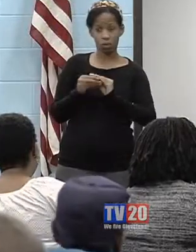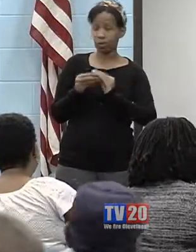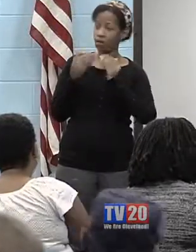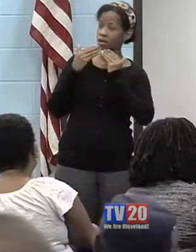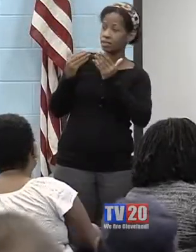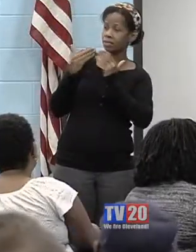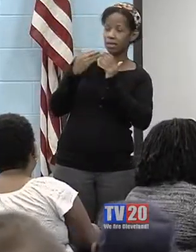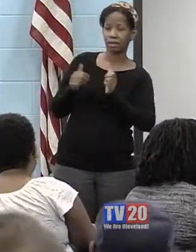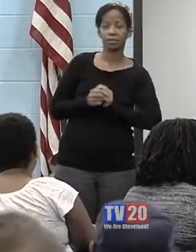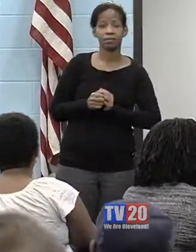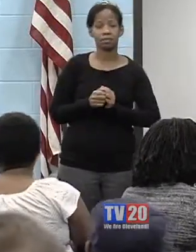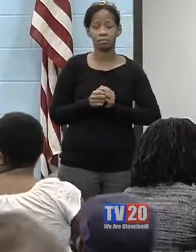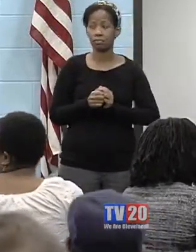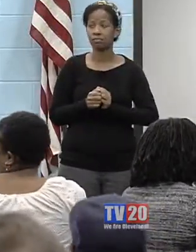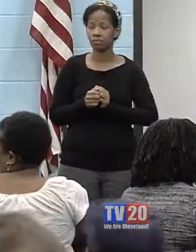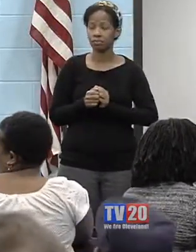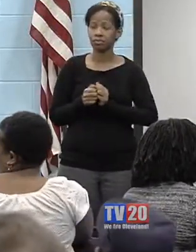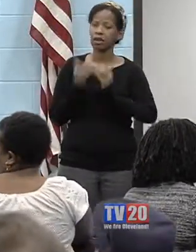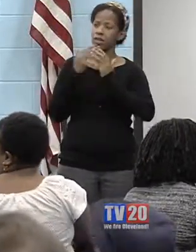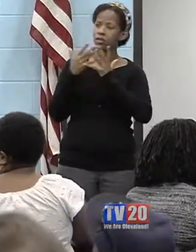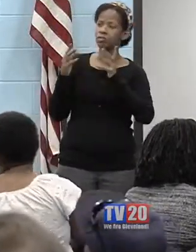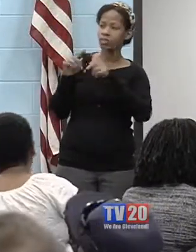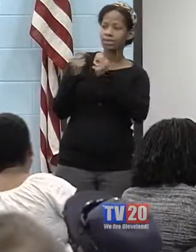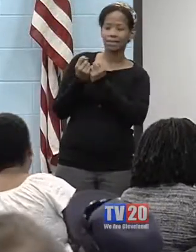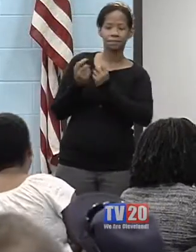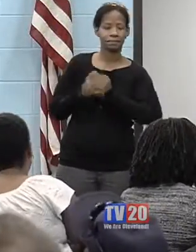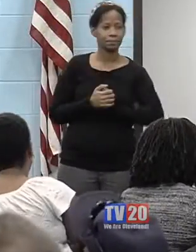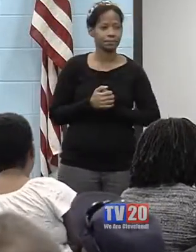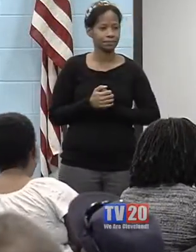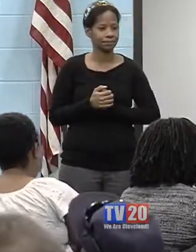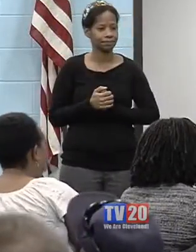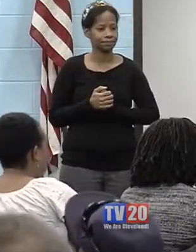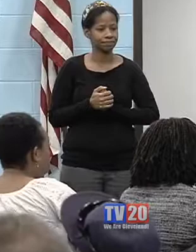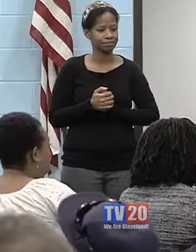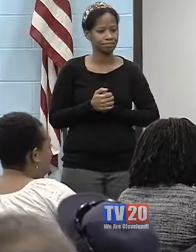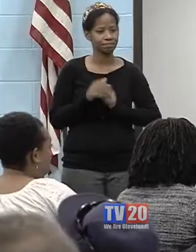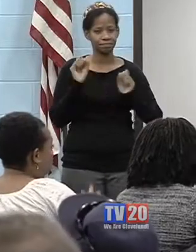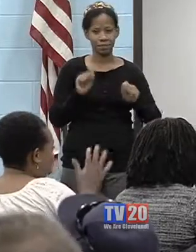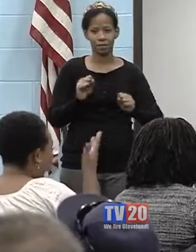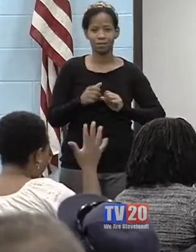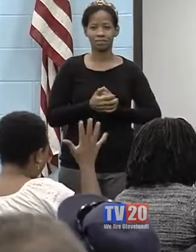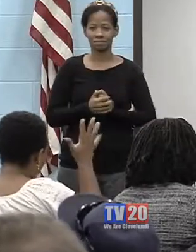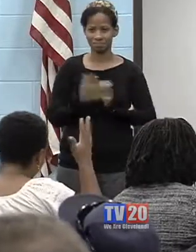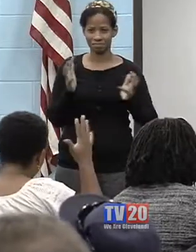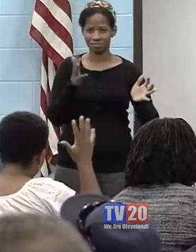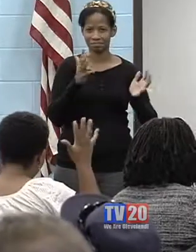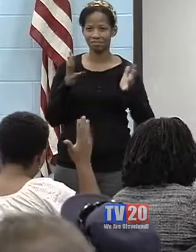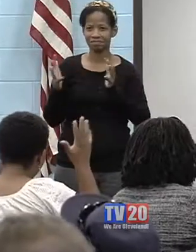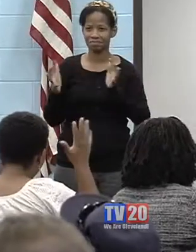The Cleveland Department of Aging team, so thank you to all who made this possible.